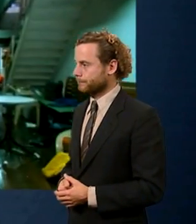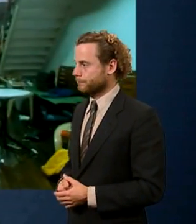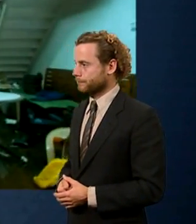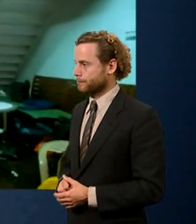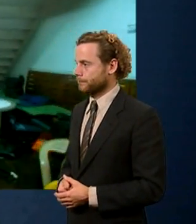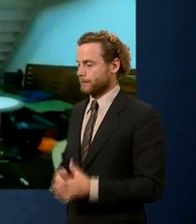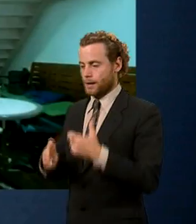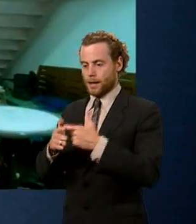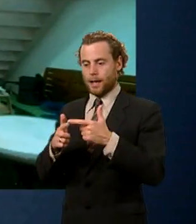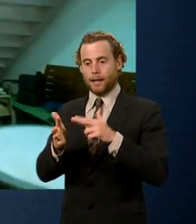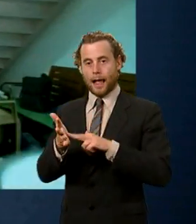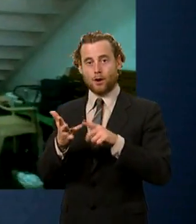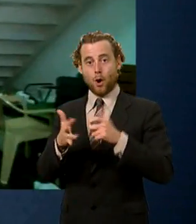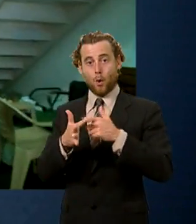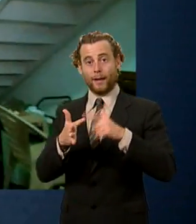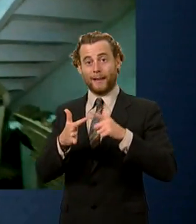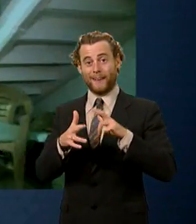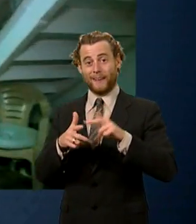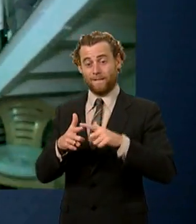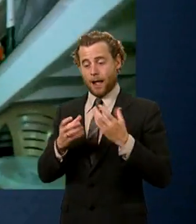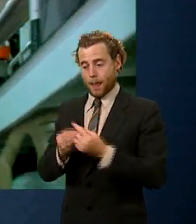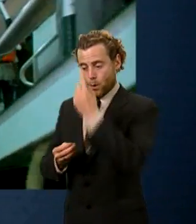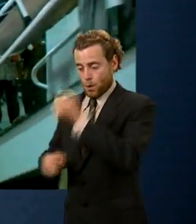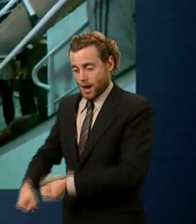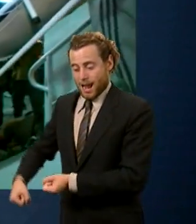Ken O'Keefe carried one of the stretchers.